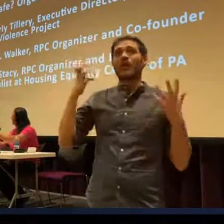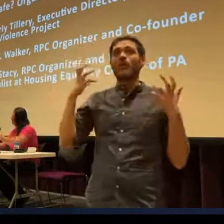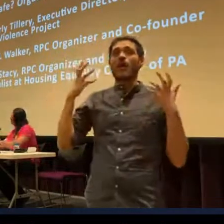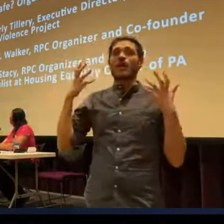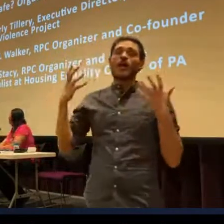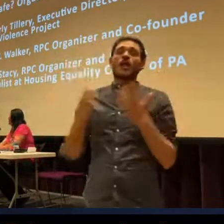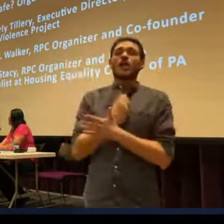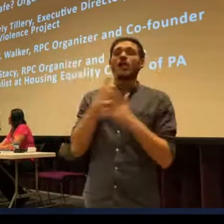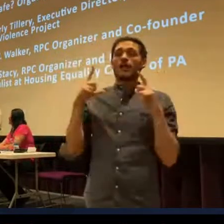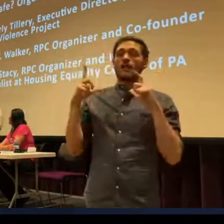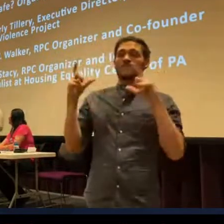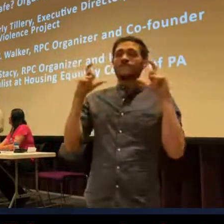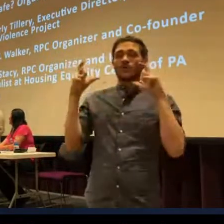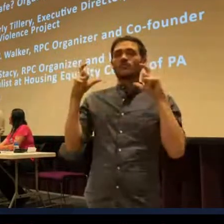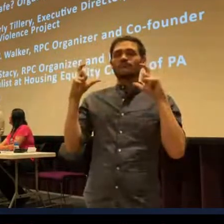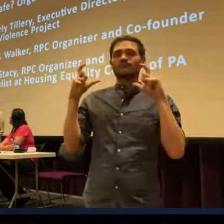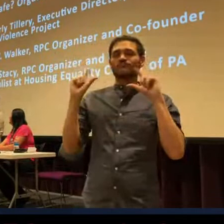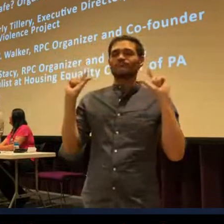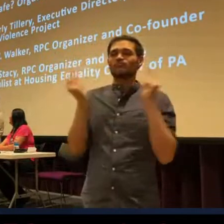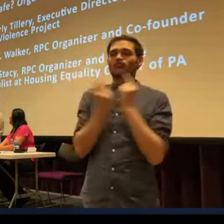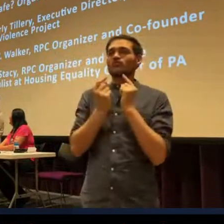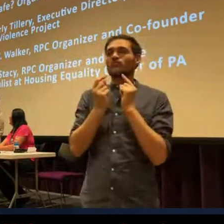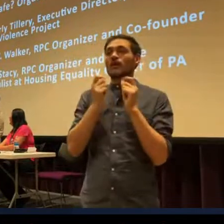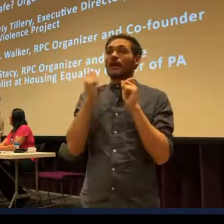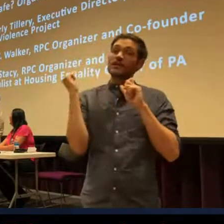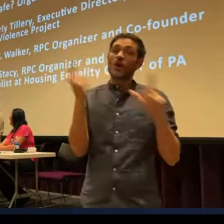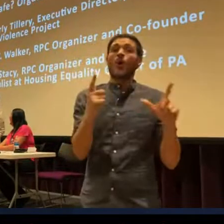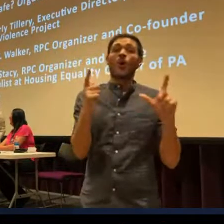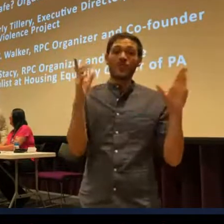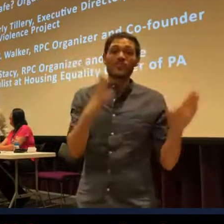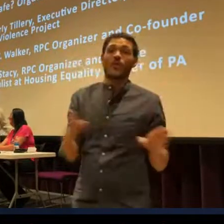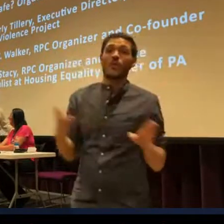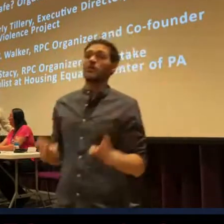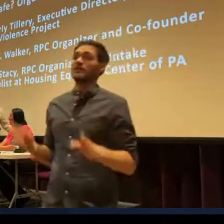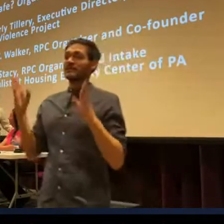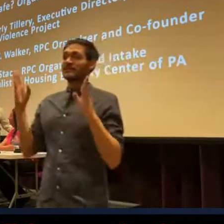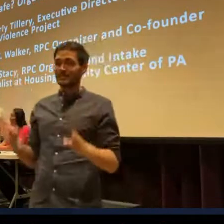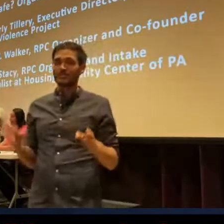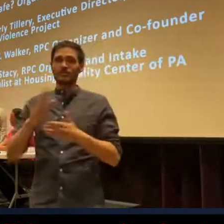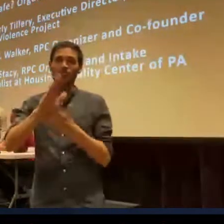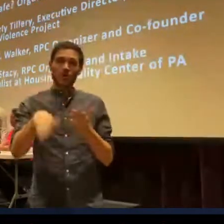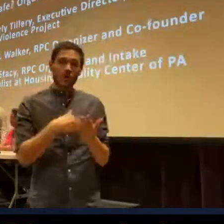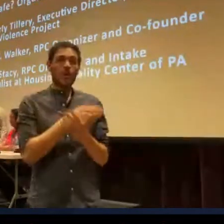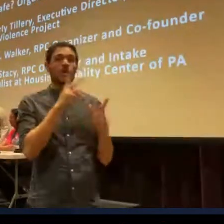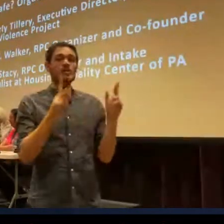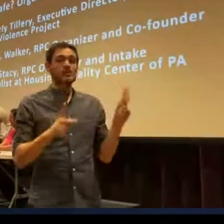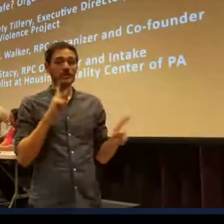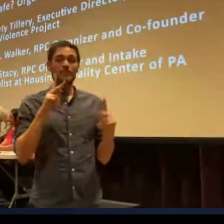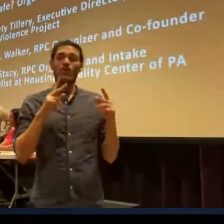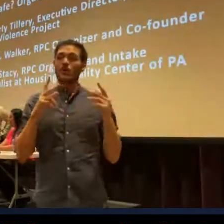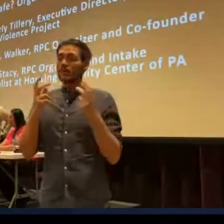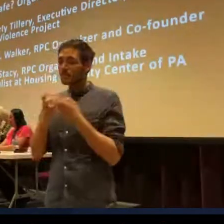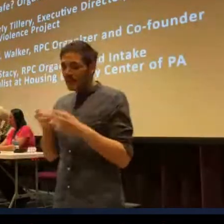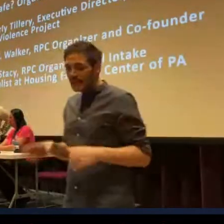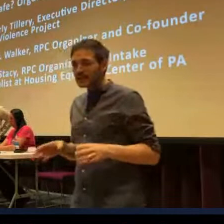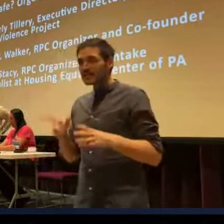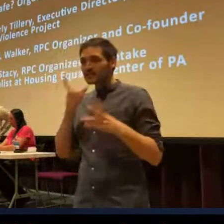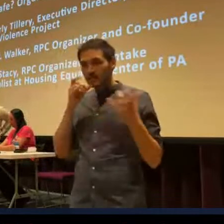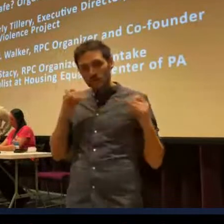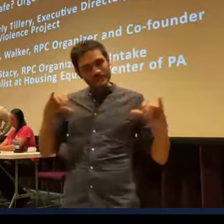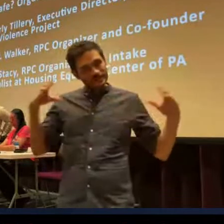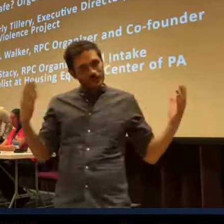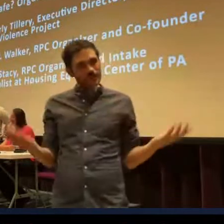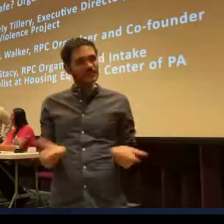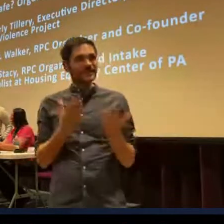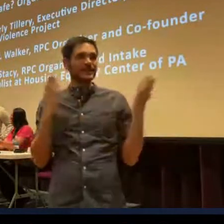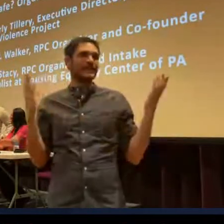a quick group photo, and all the organizers, all the RPC organizers and any panelists that are still